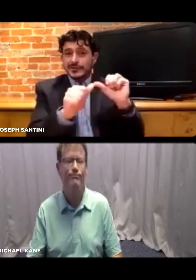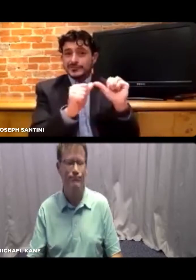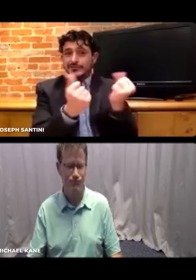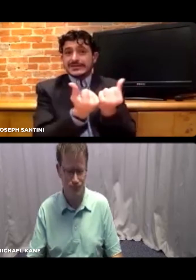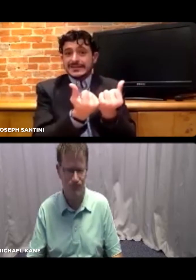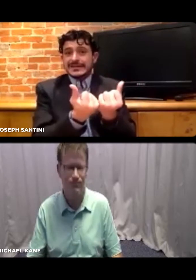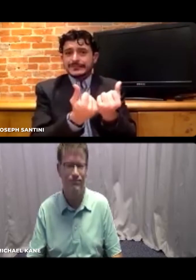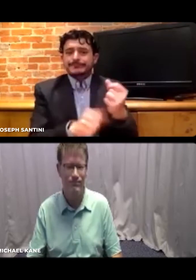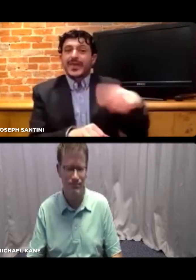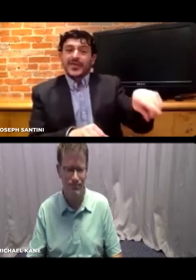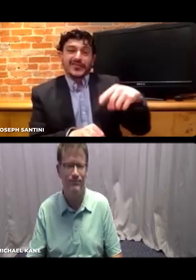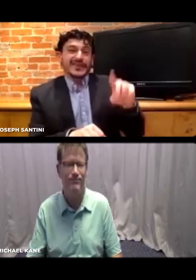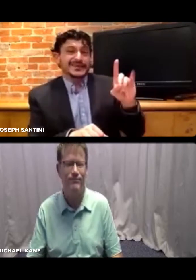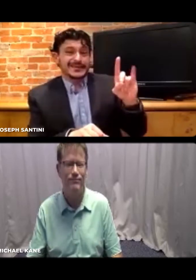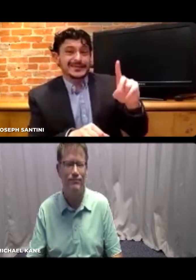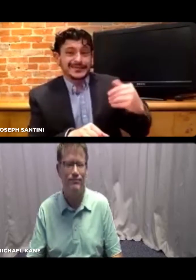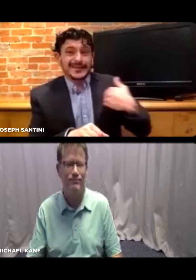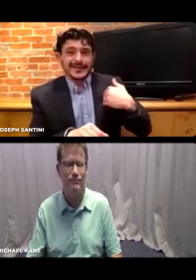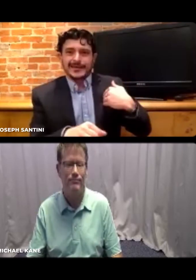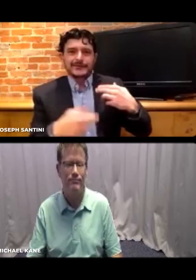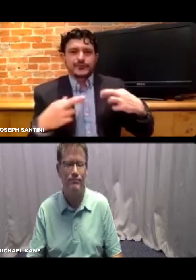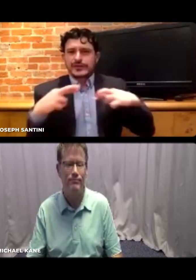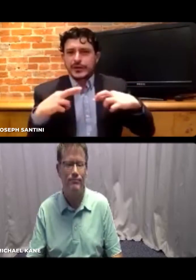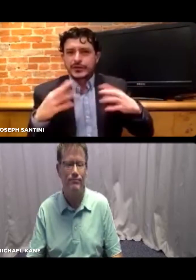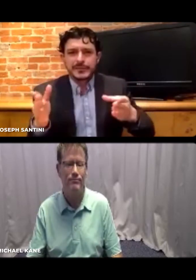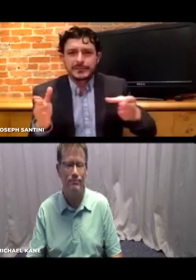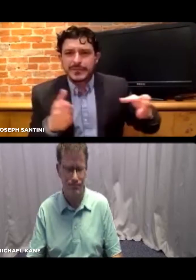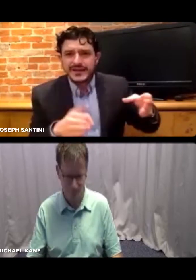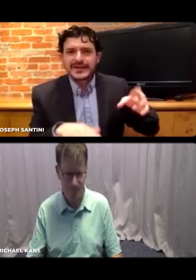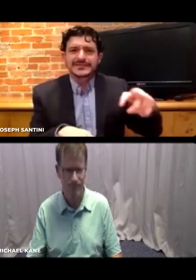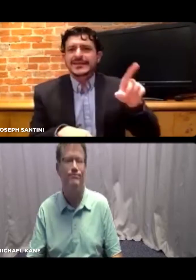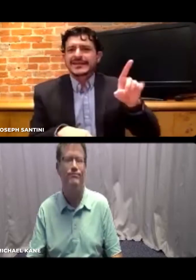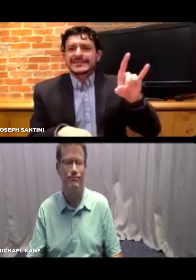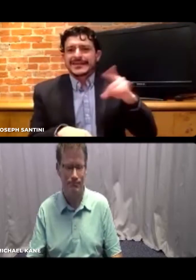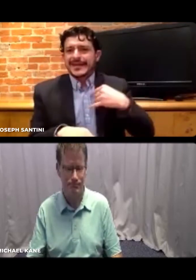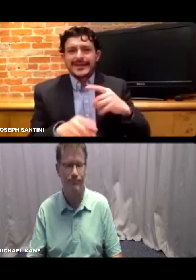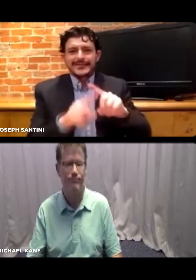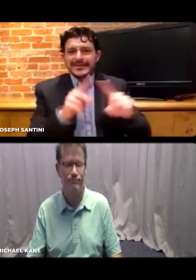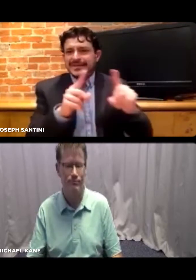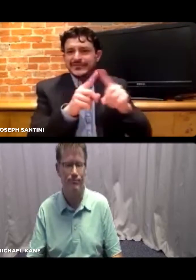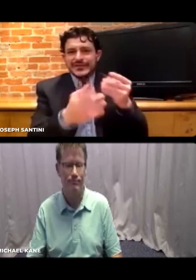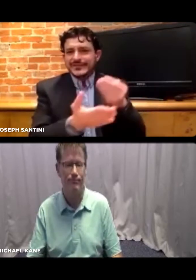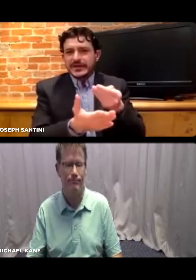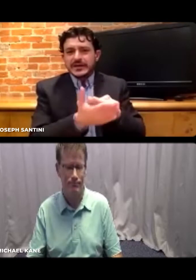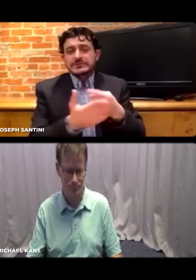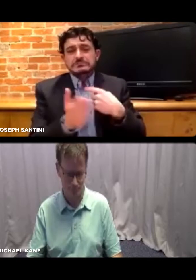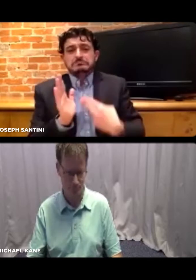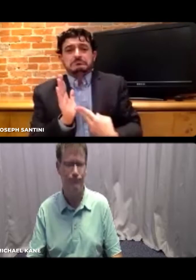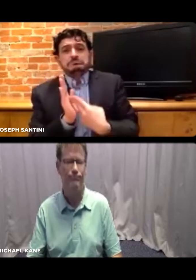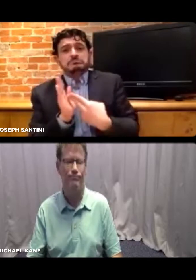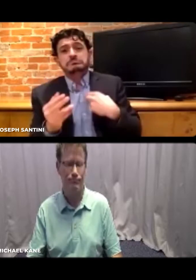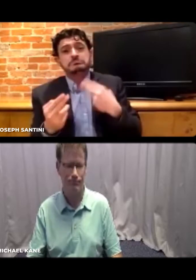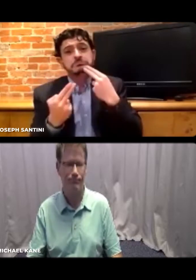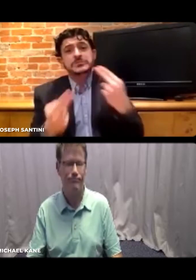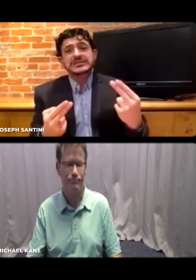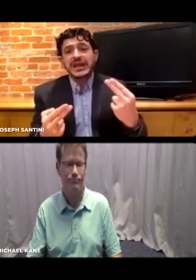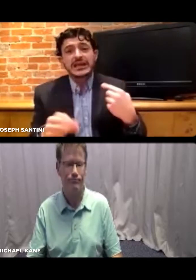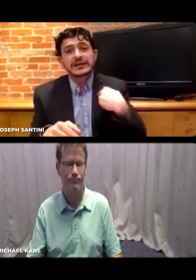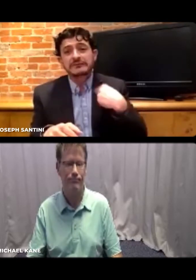agency that had a retirement plan, and they had all sorts of funds. And to be honest, I was